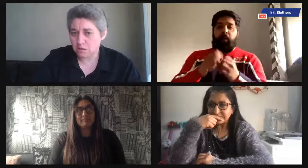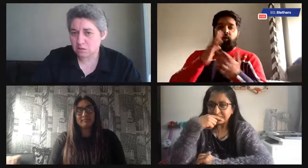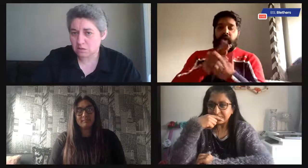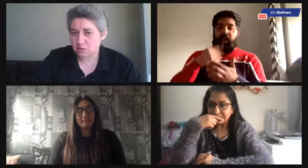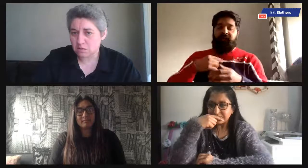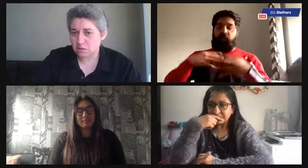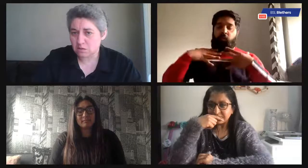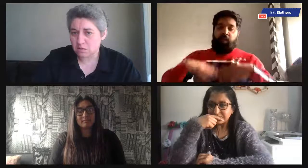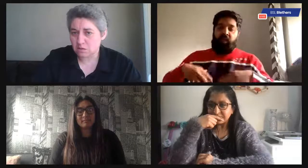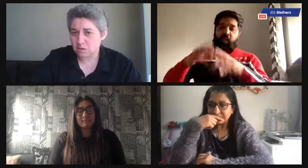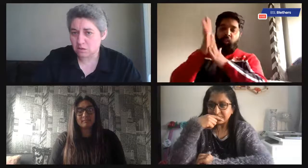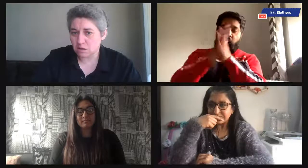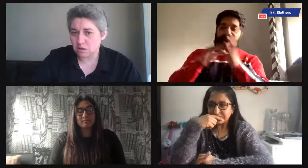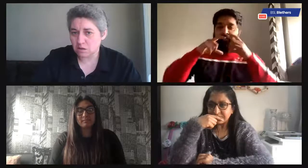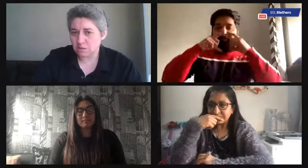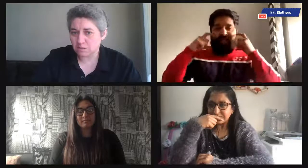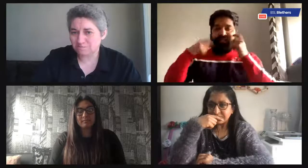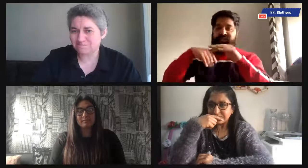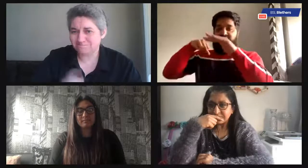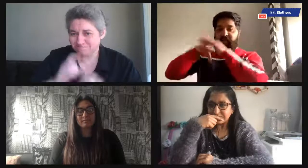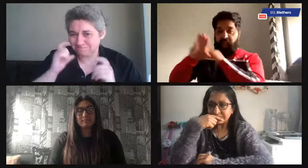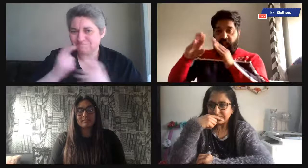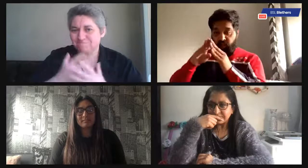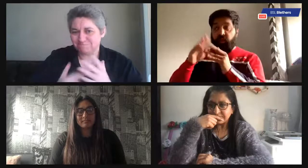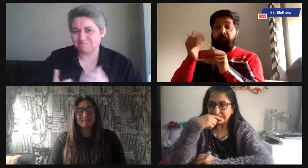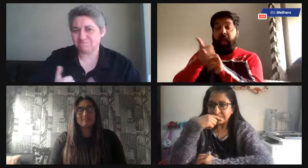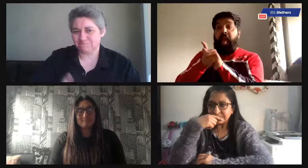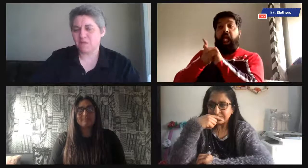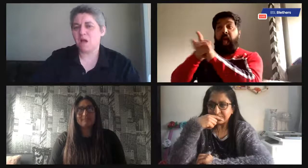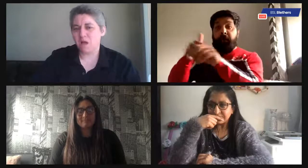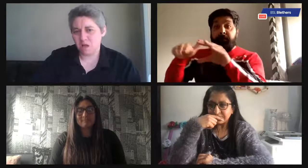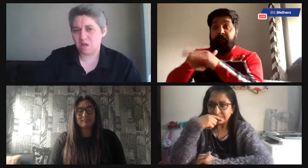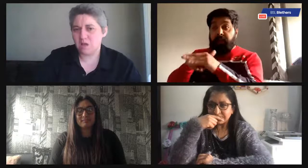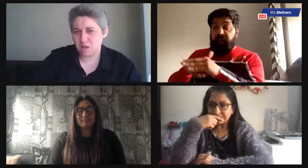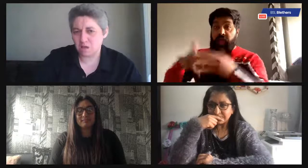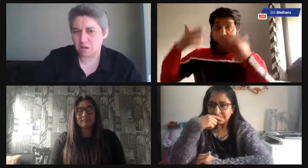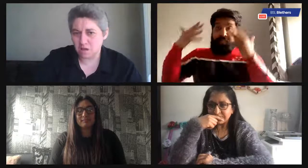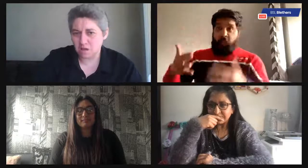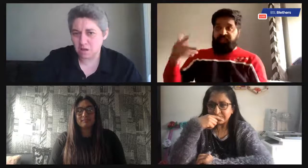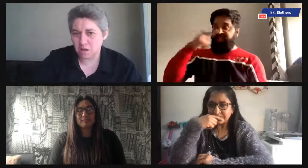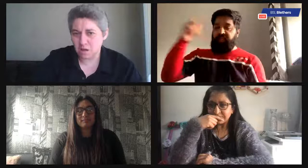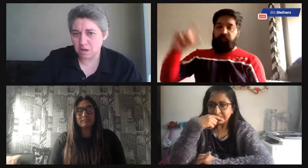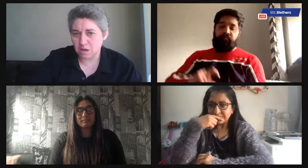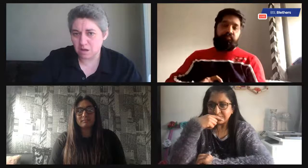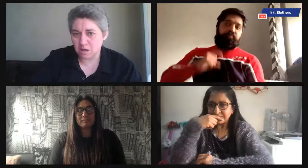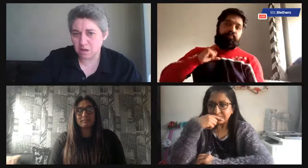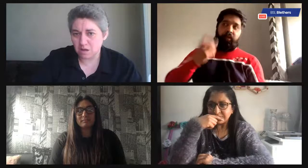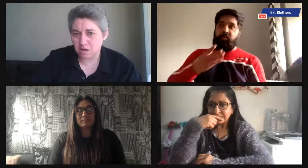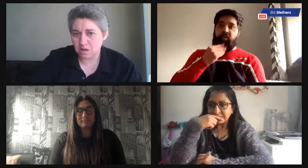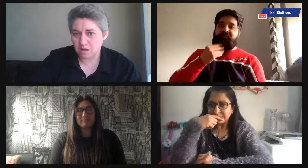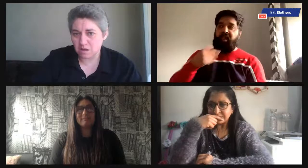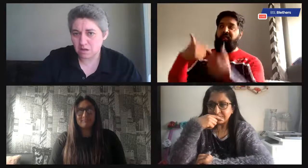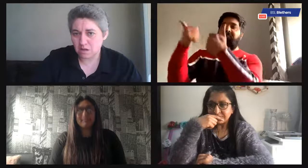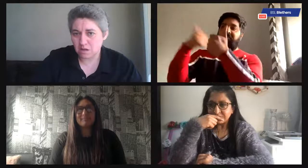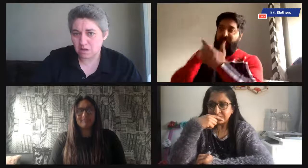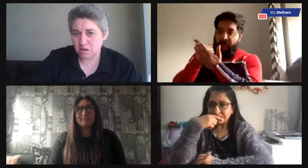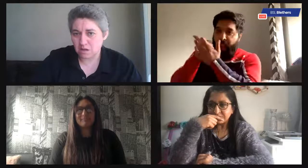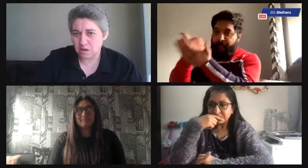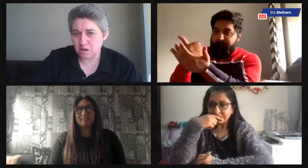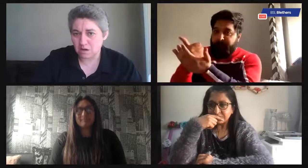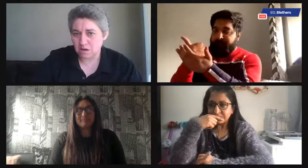maybe go to the house, and you'd have to wear all PPE and actually help them and show them